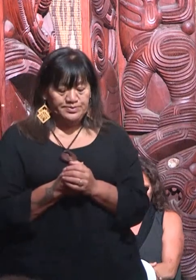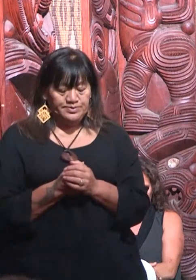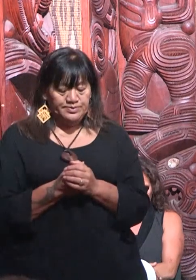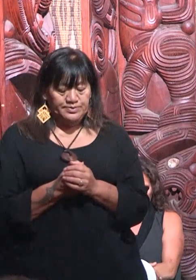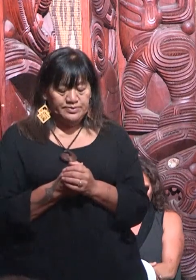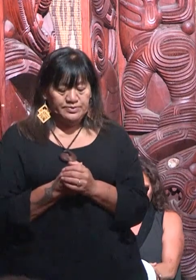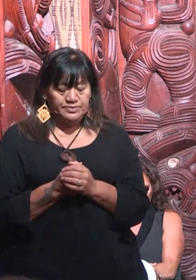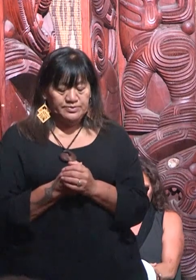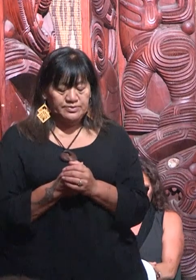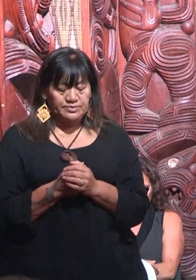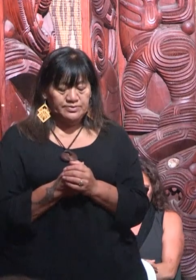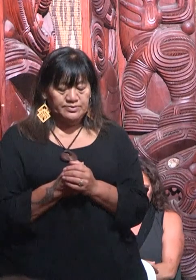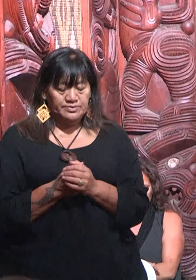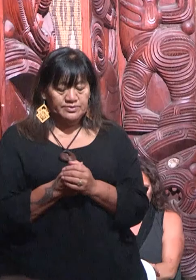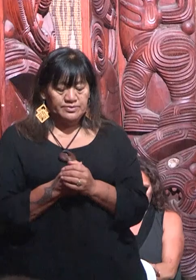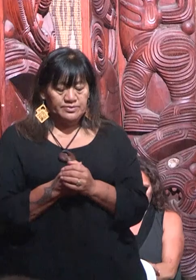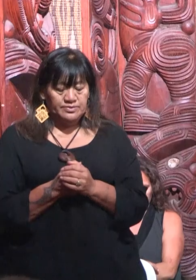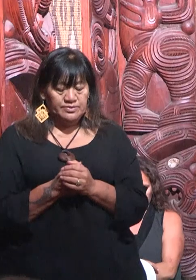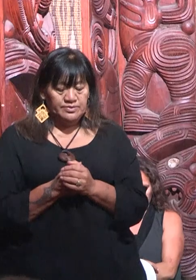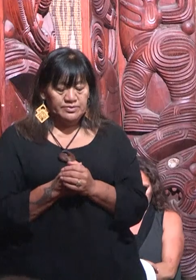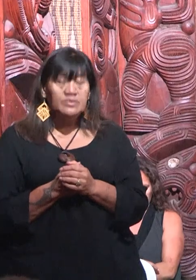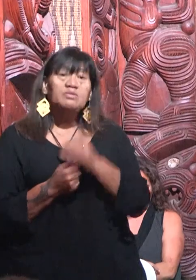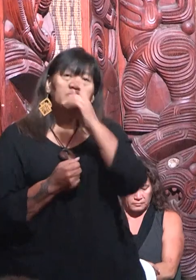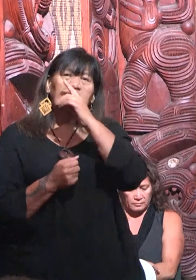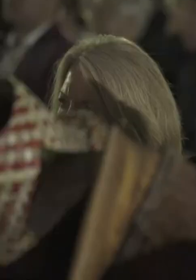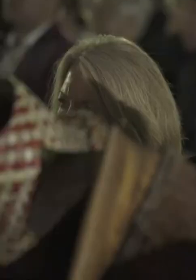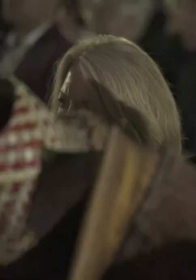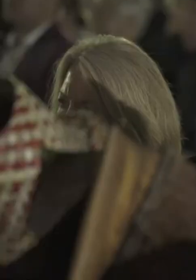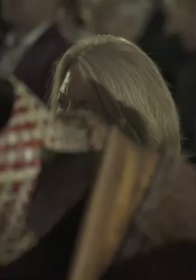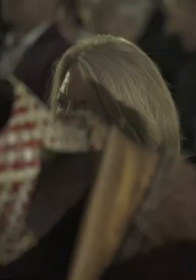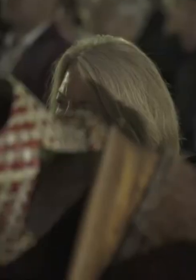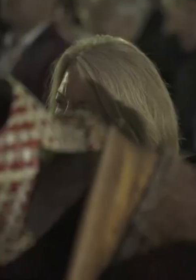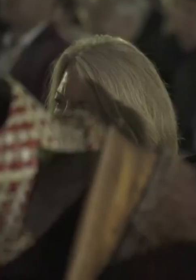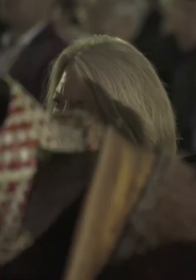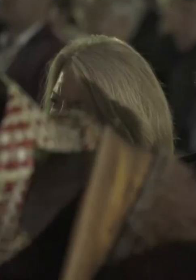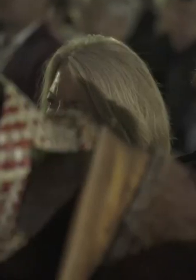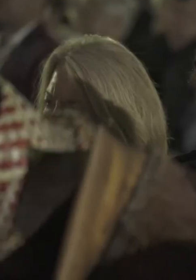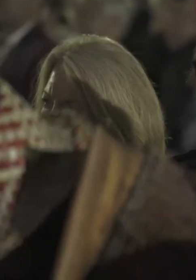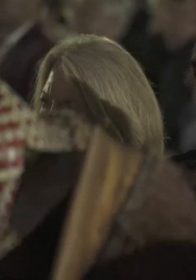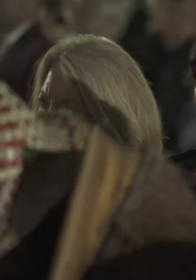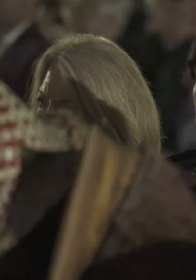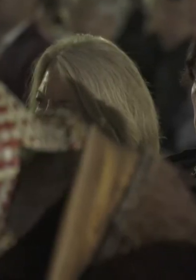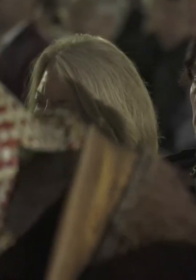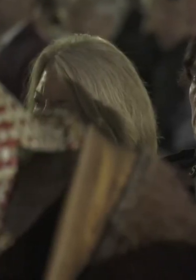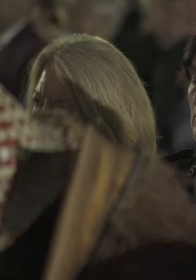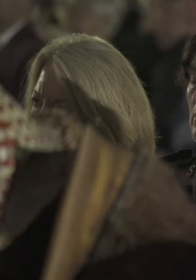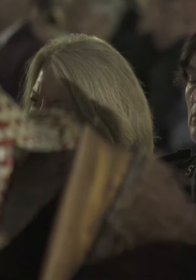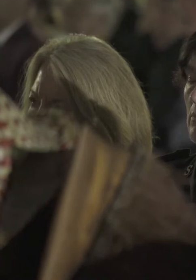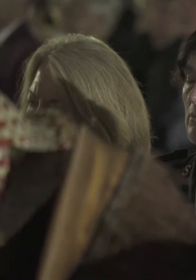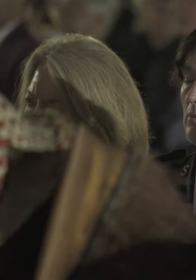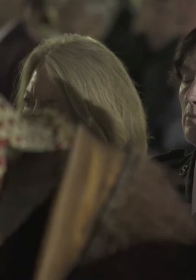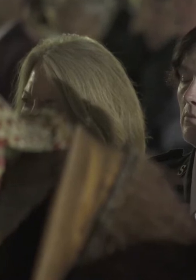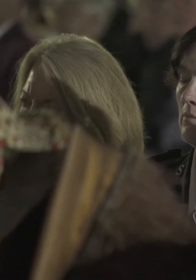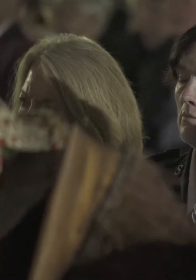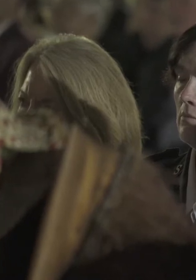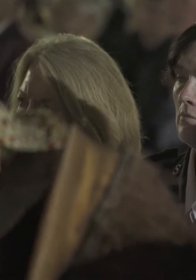Manaakitia te hunga, kei roto I te pauritanga. Show thy blessings to those who are heavily burdened.